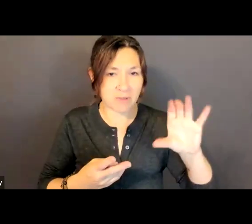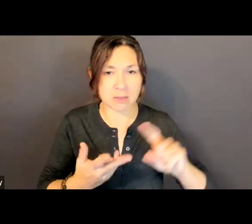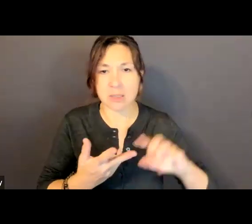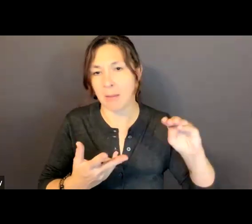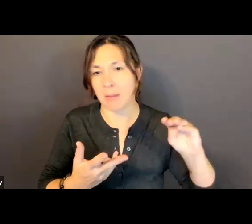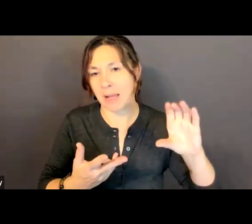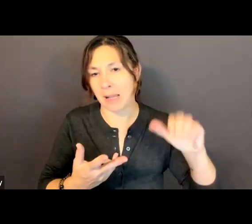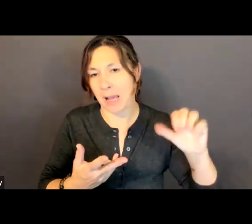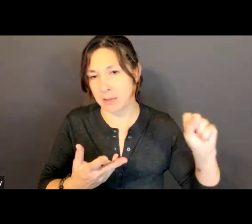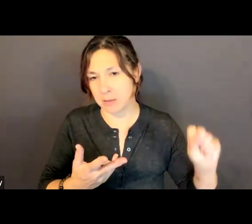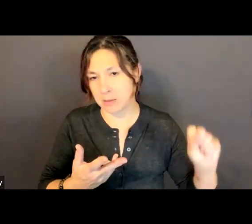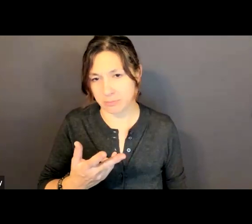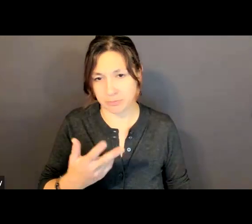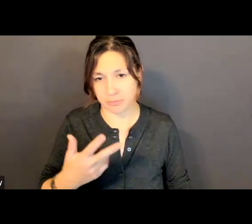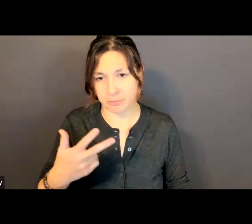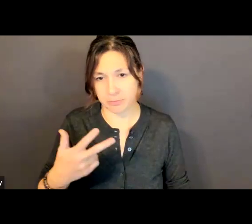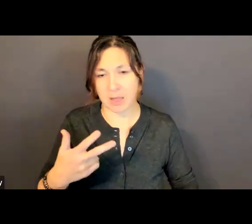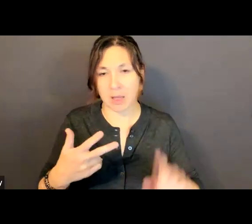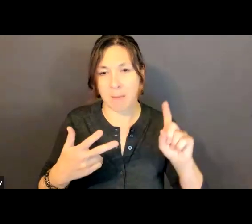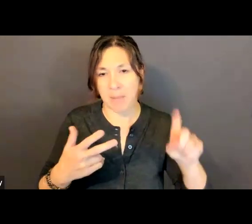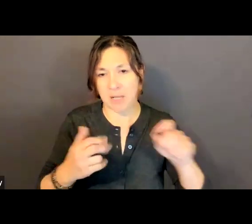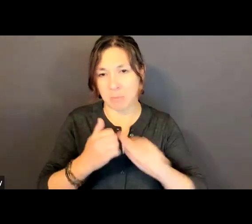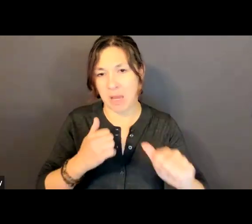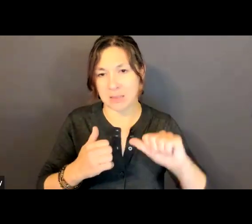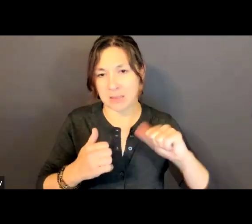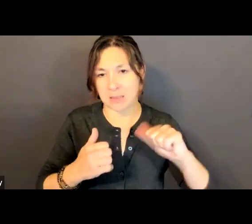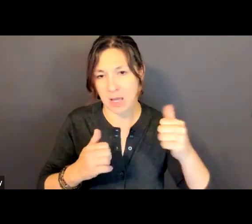scores. If